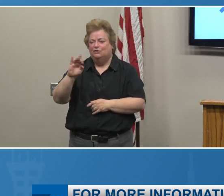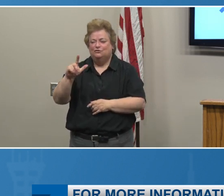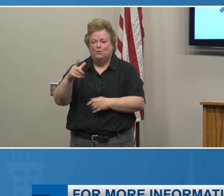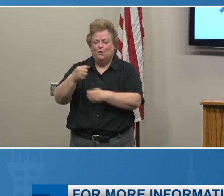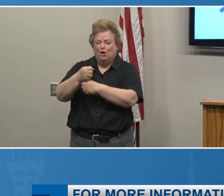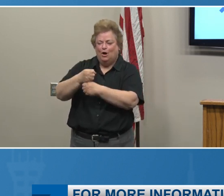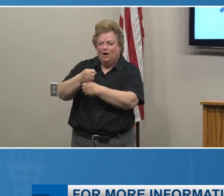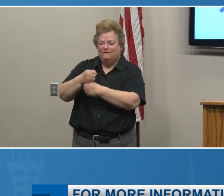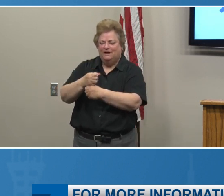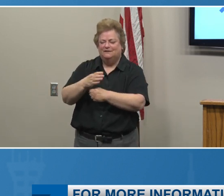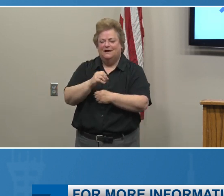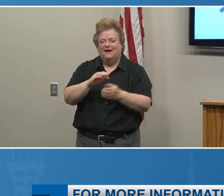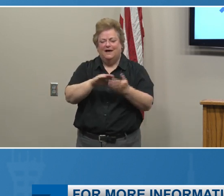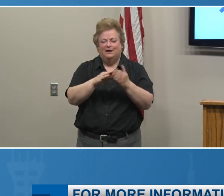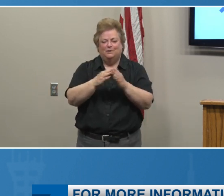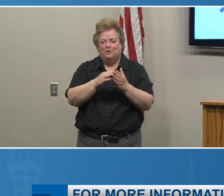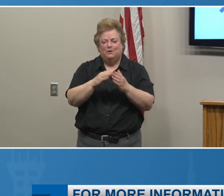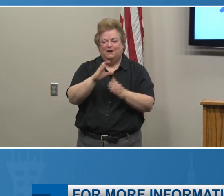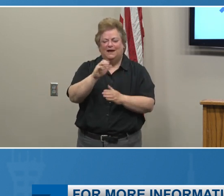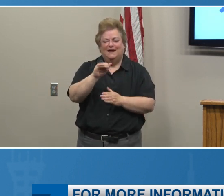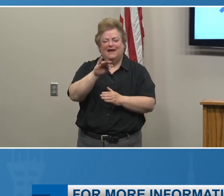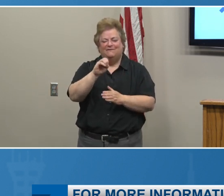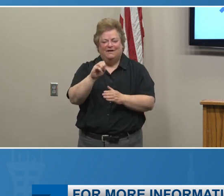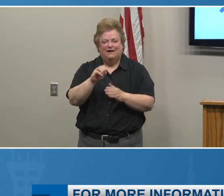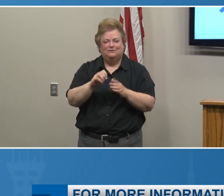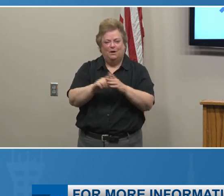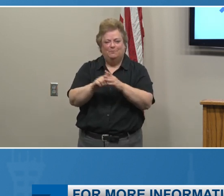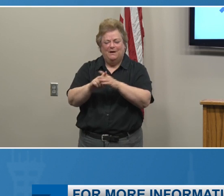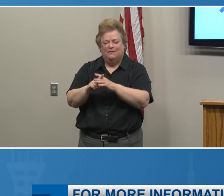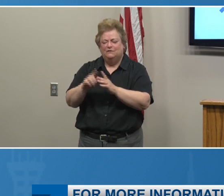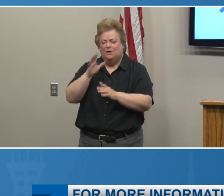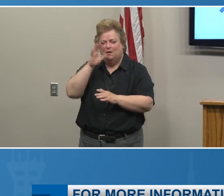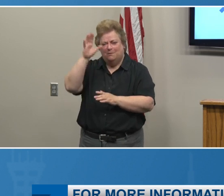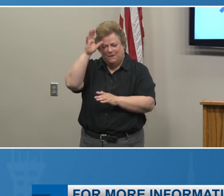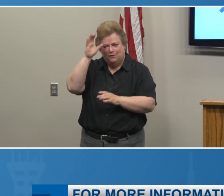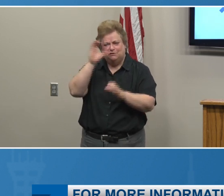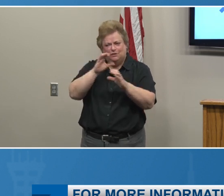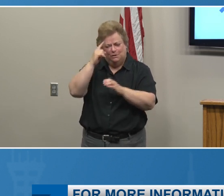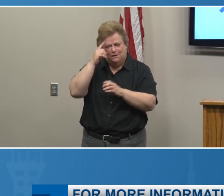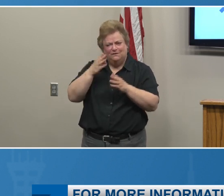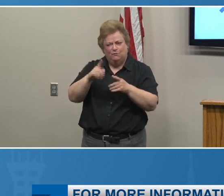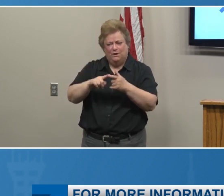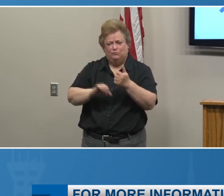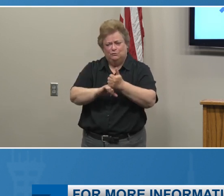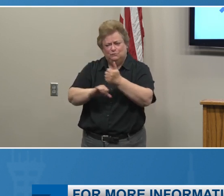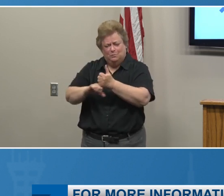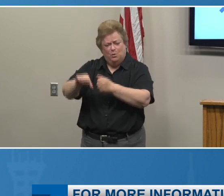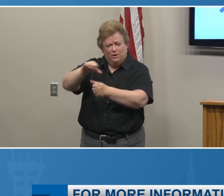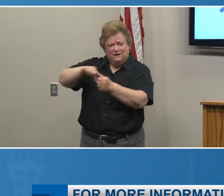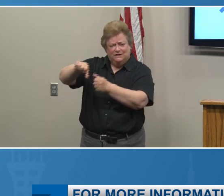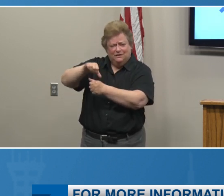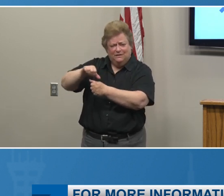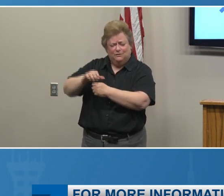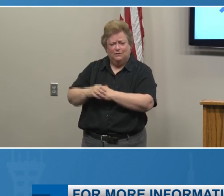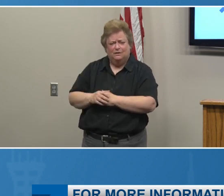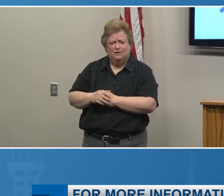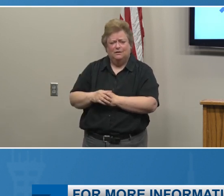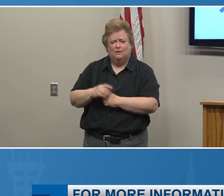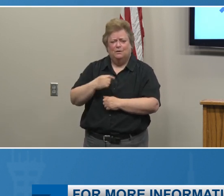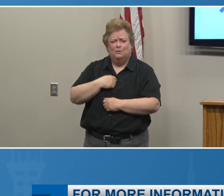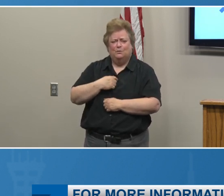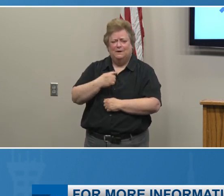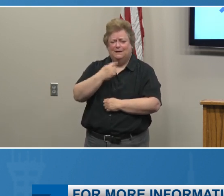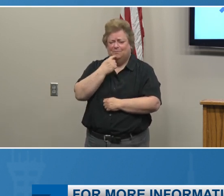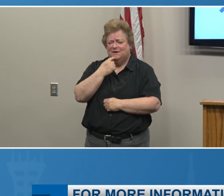community cafe start to pop up so parents are looking for ways to support one another we also miss those